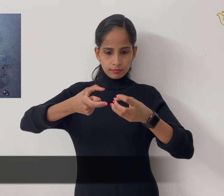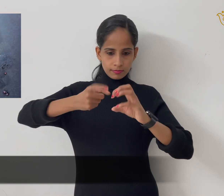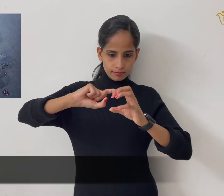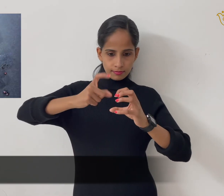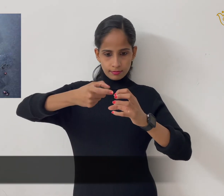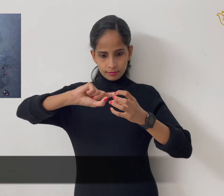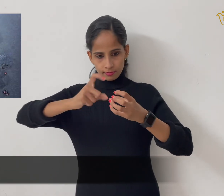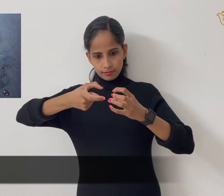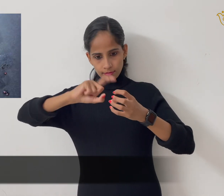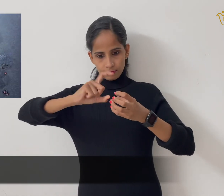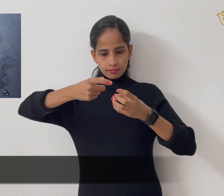peeler,